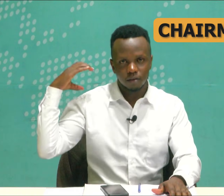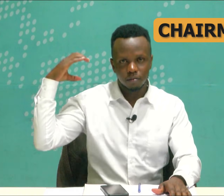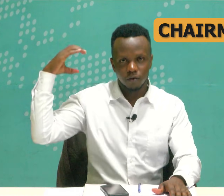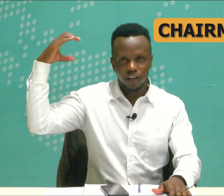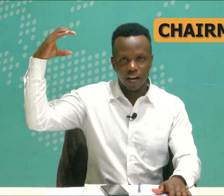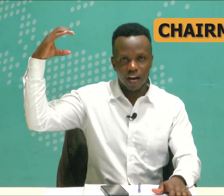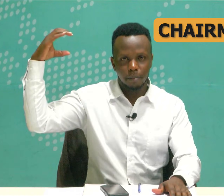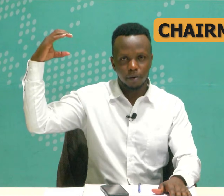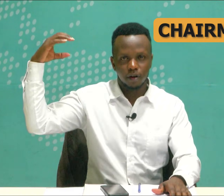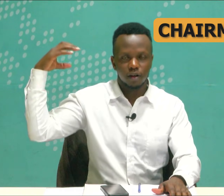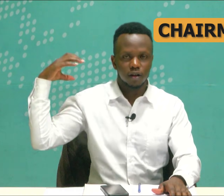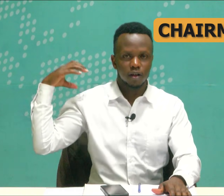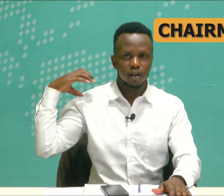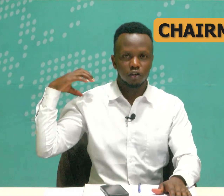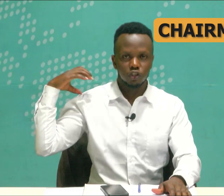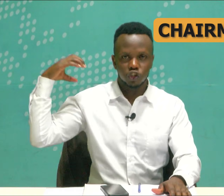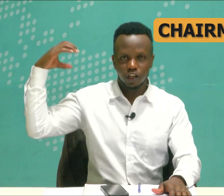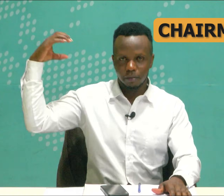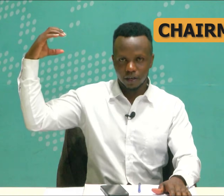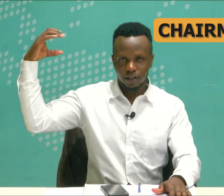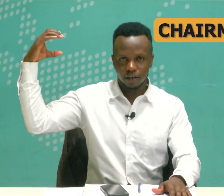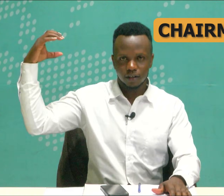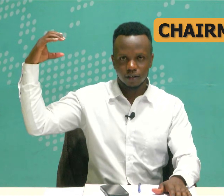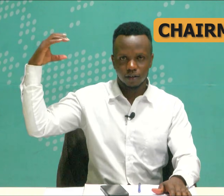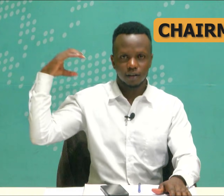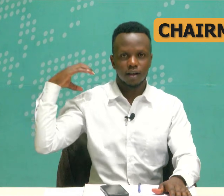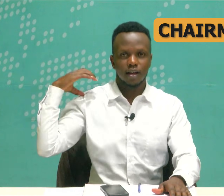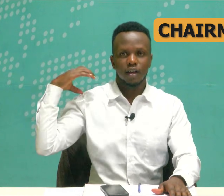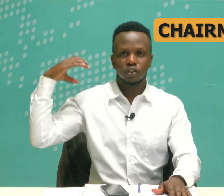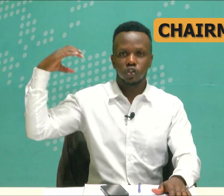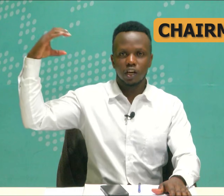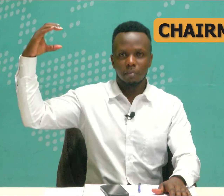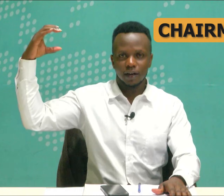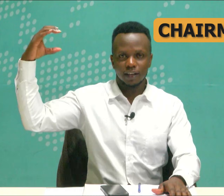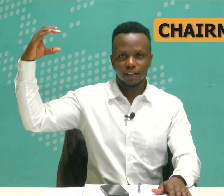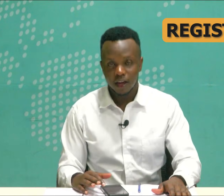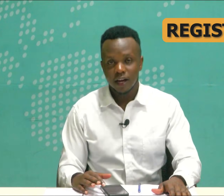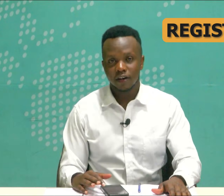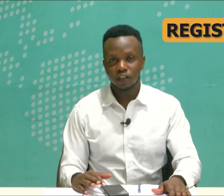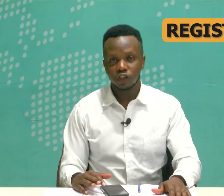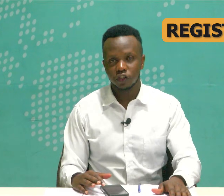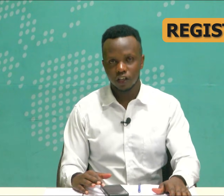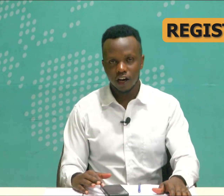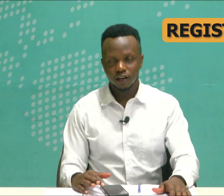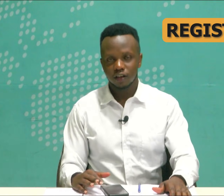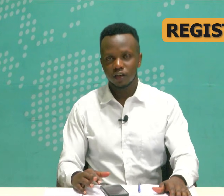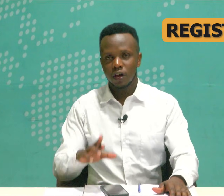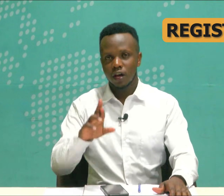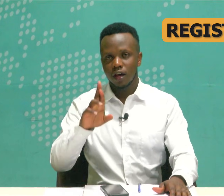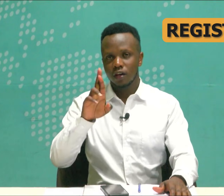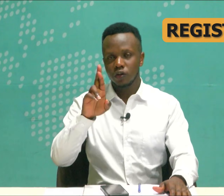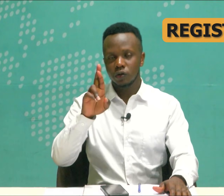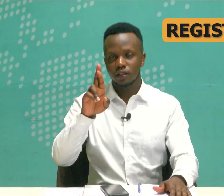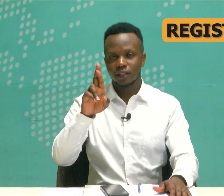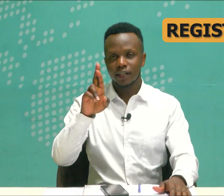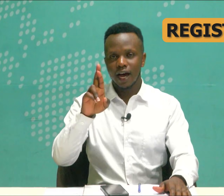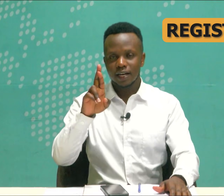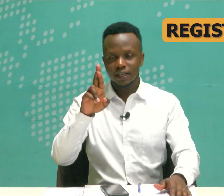moving up. Chairman. Chairman. Register, use letter R on